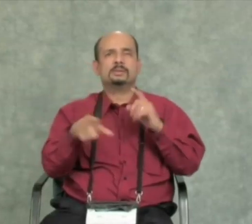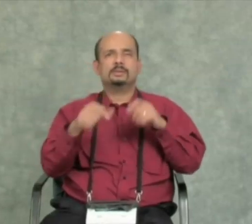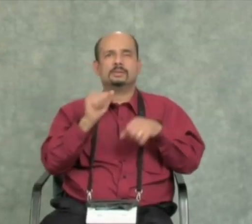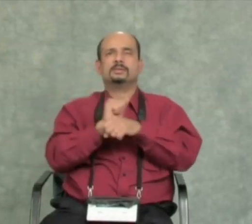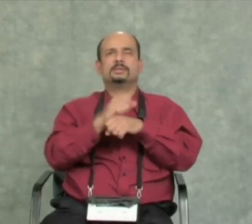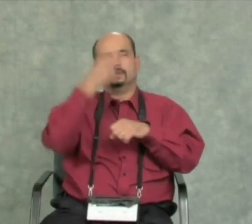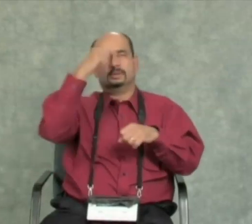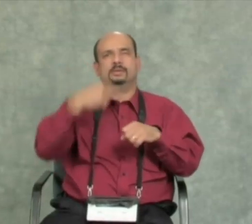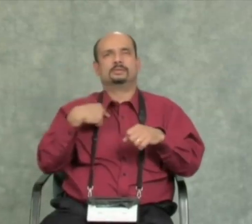disabilities.